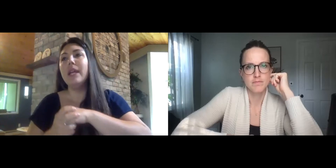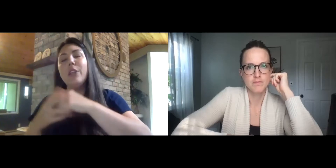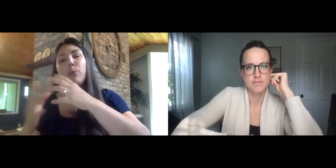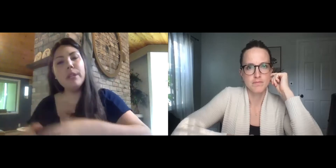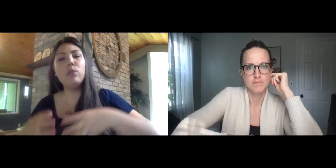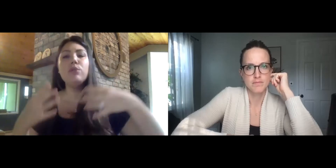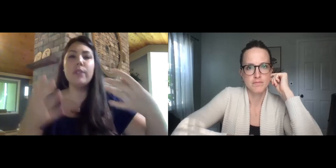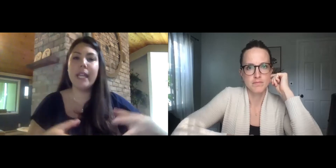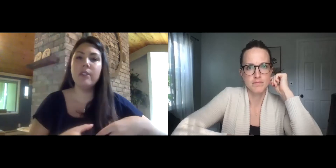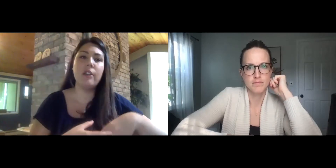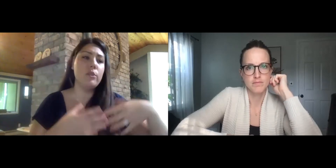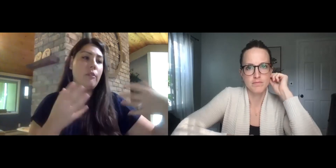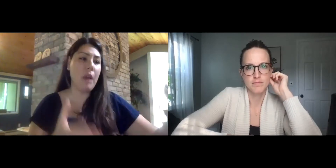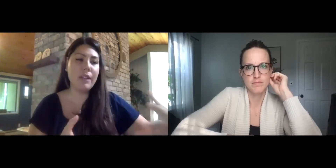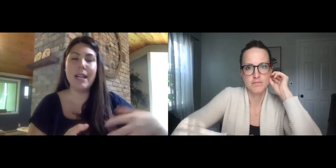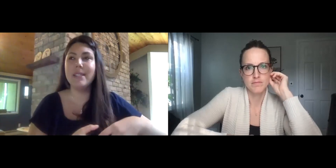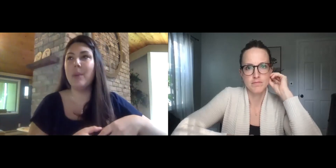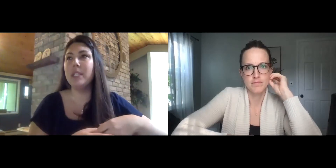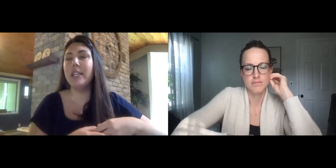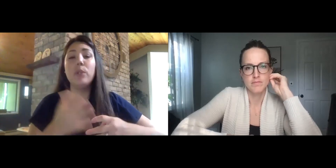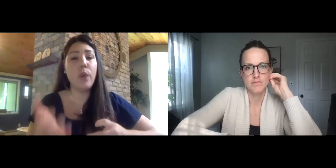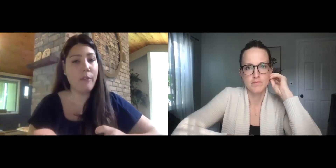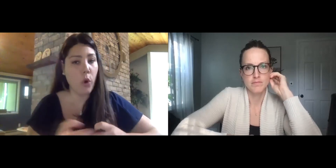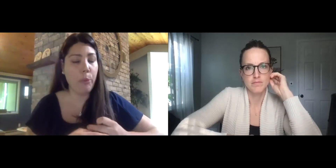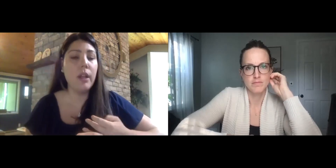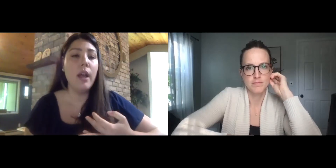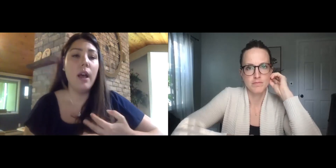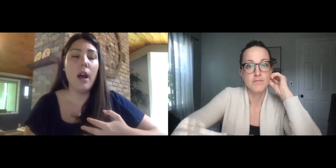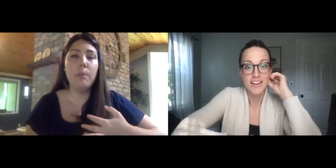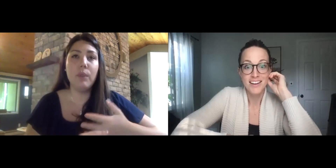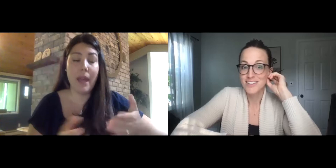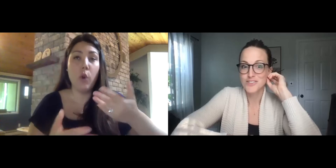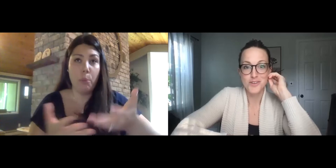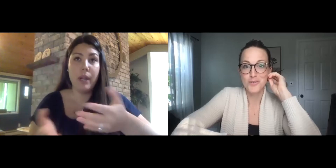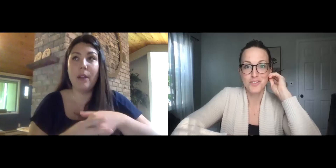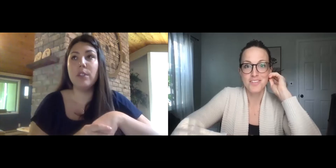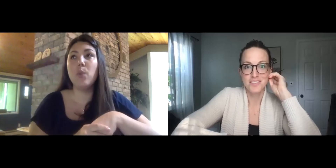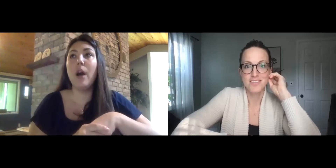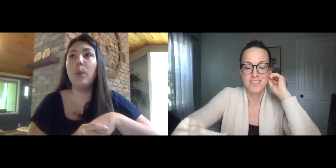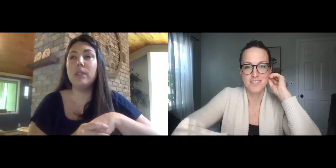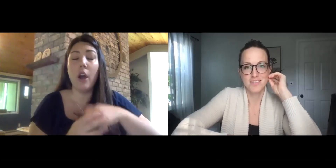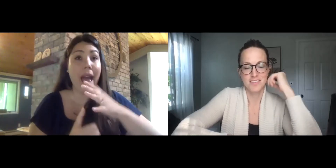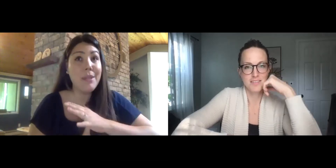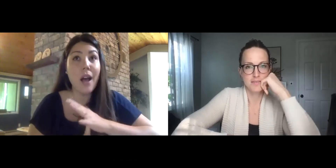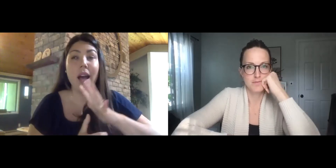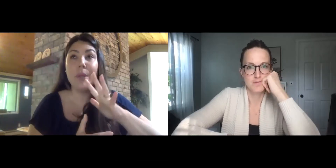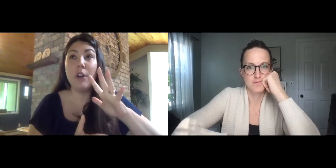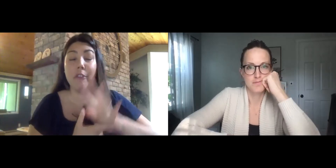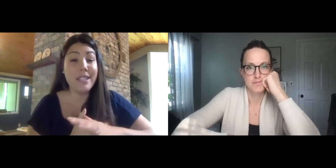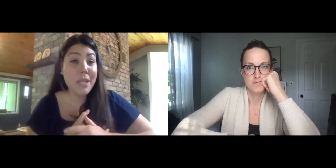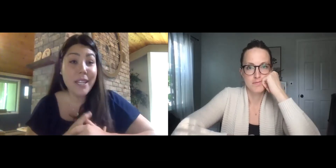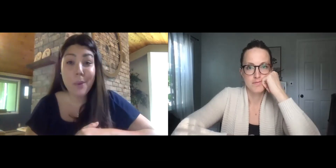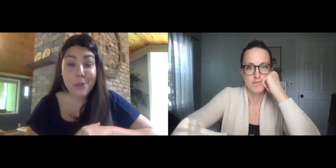so either preschools or daycare centers. We have private classes that we teach. We do have corporate. We've had corporate accounts as well. We taught Amazon, we